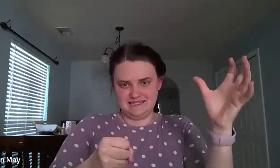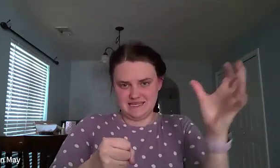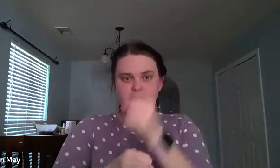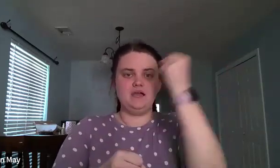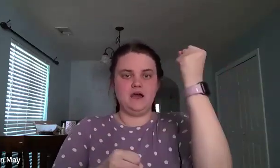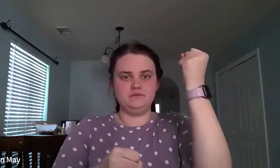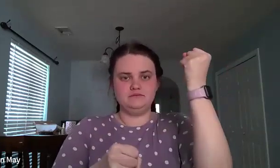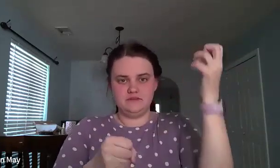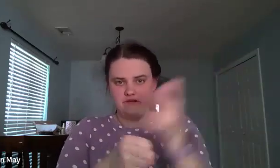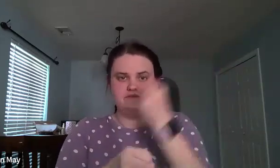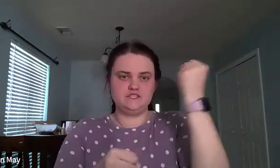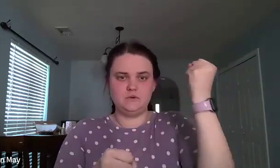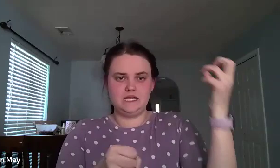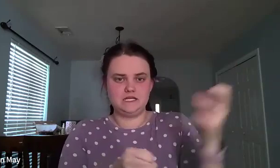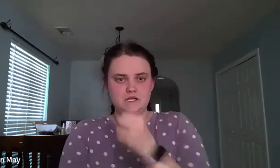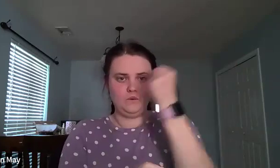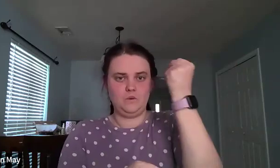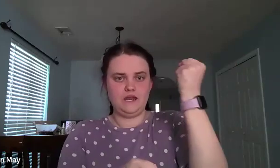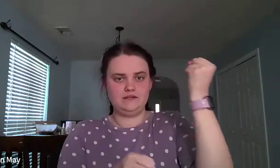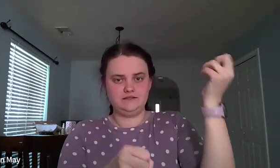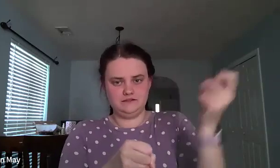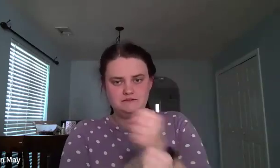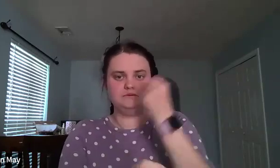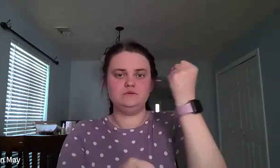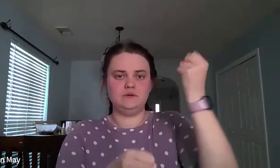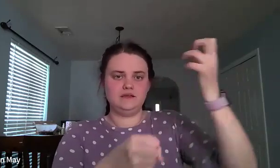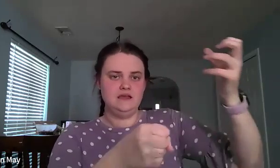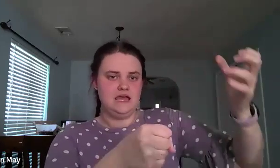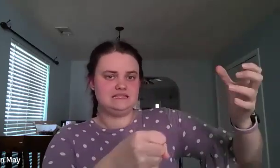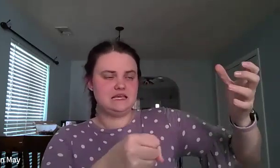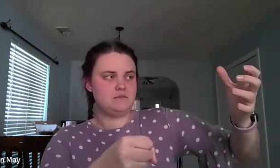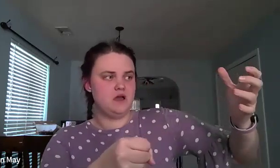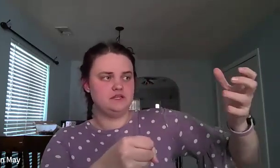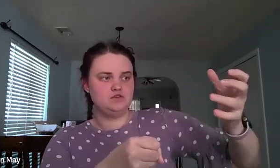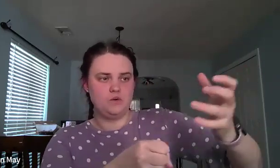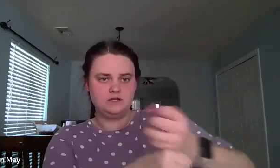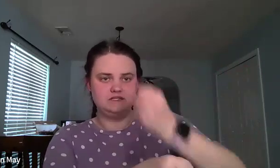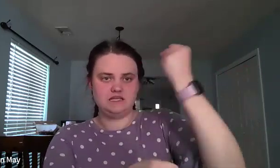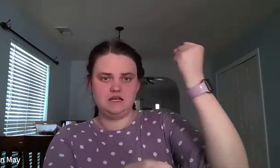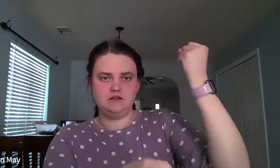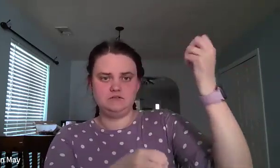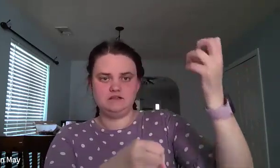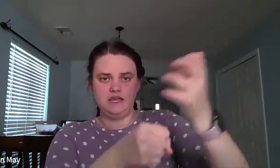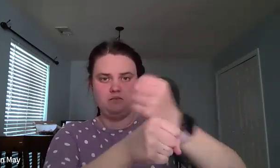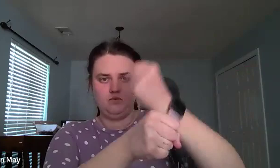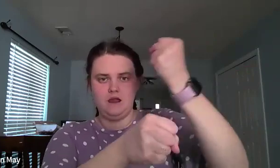and coming up with a fist. Win, win, win. It's like I'm coming towards and closing, like I'm